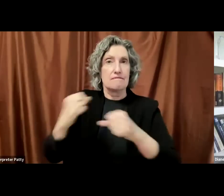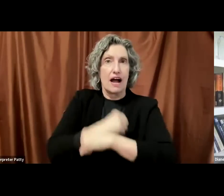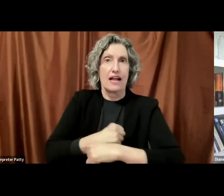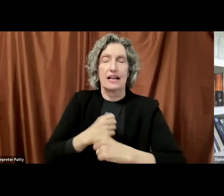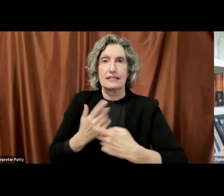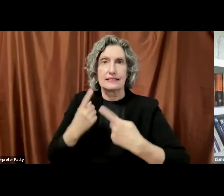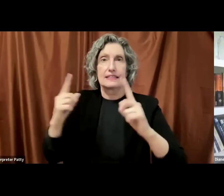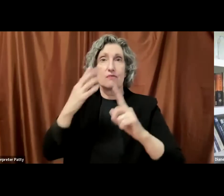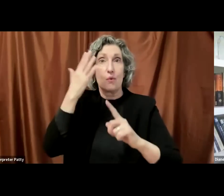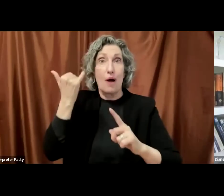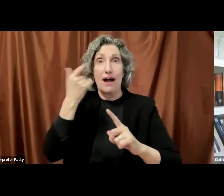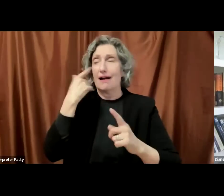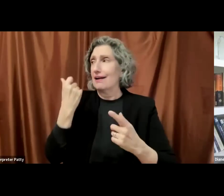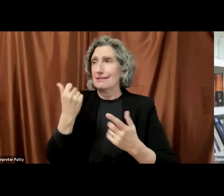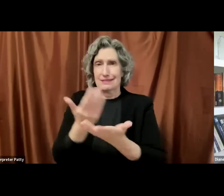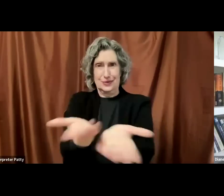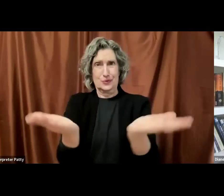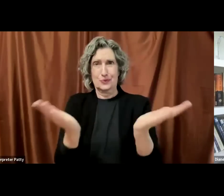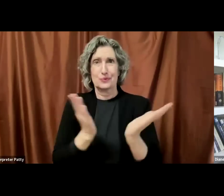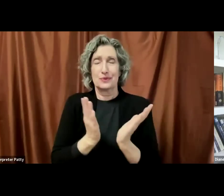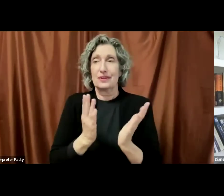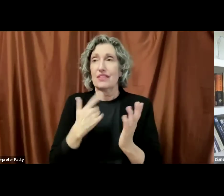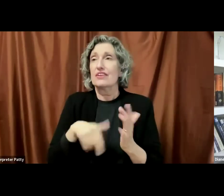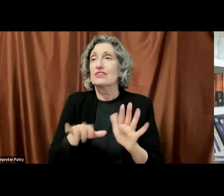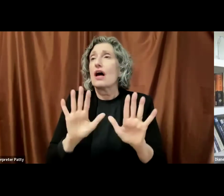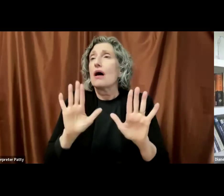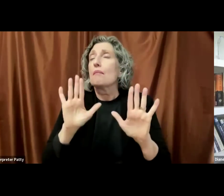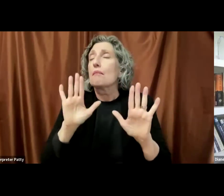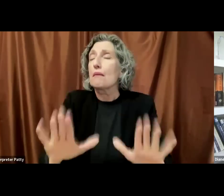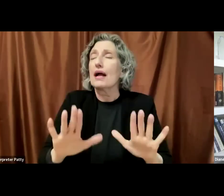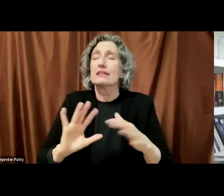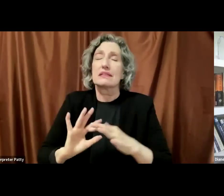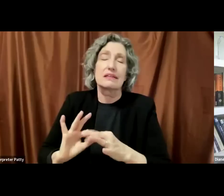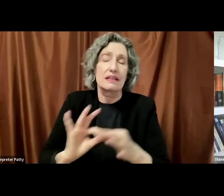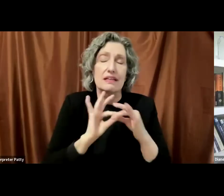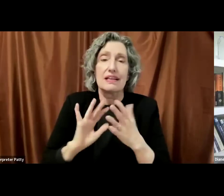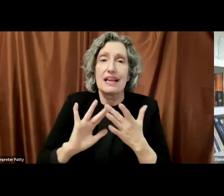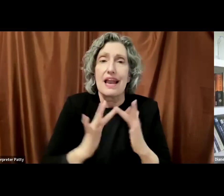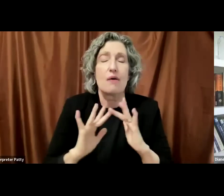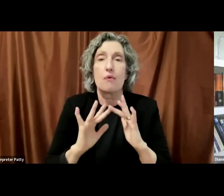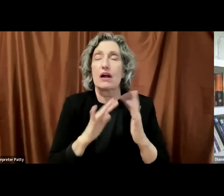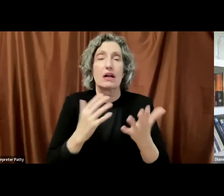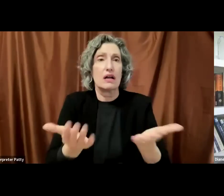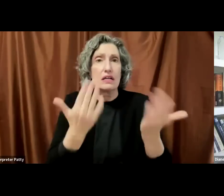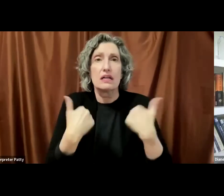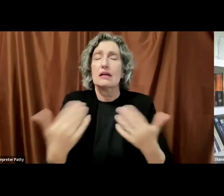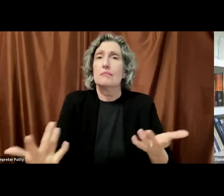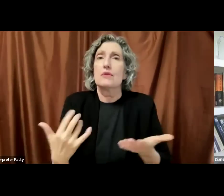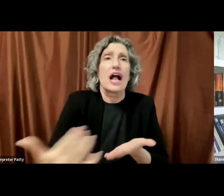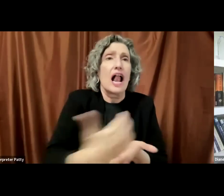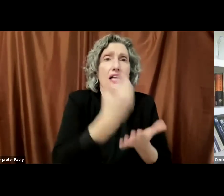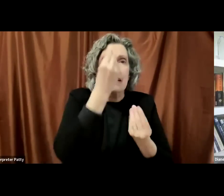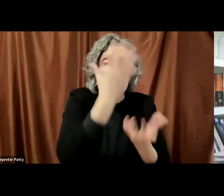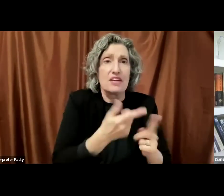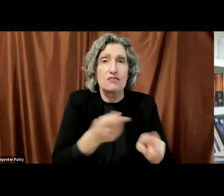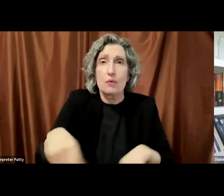this incredible network, because of an outpouring of assistance and support, leadership, information from all